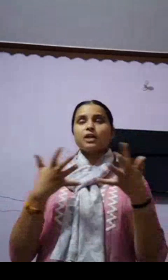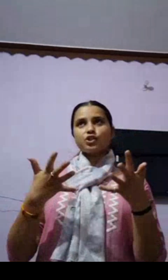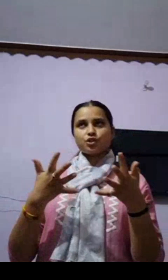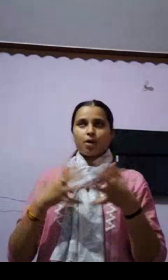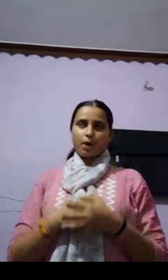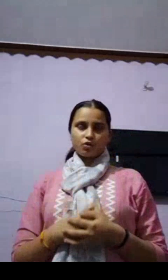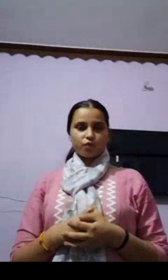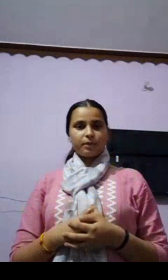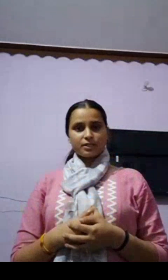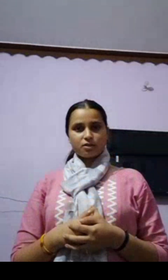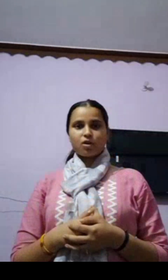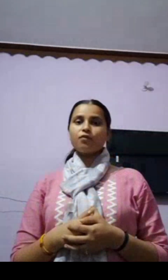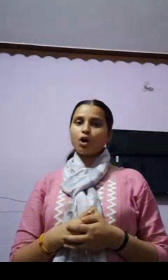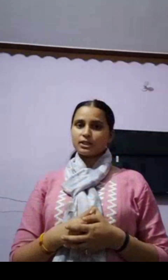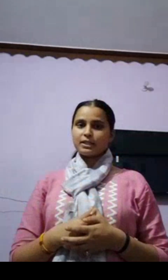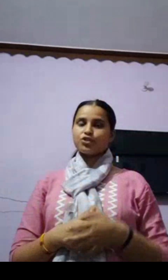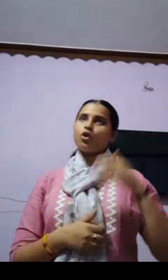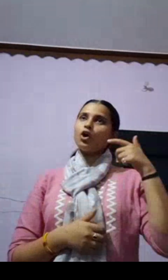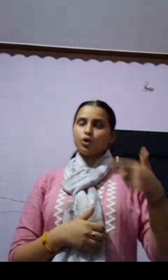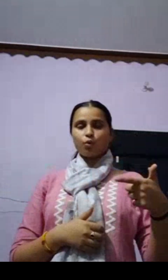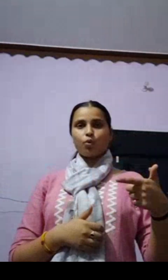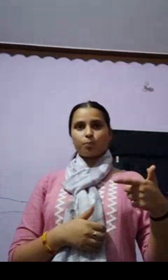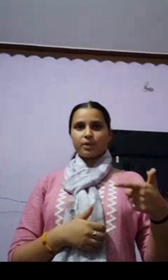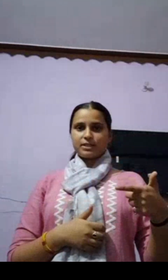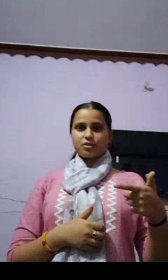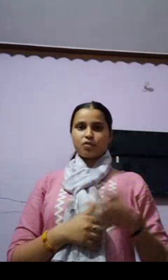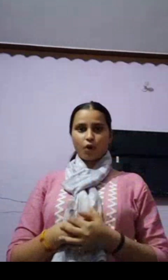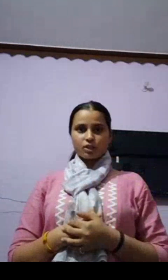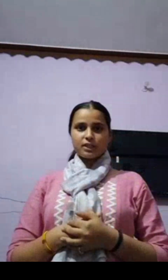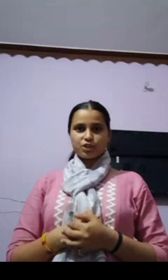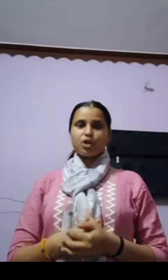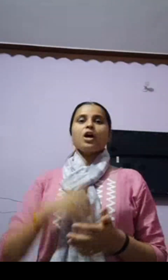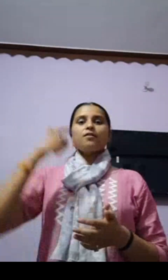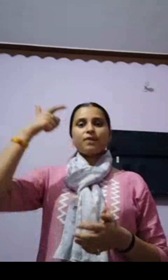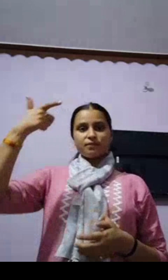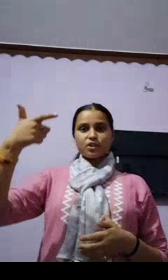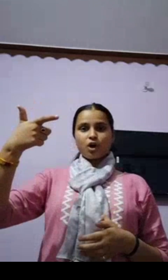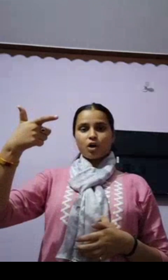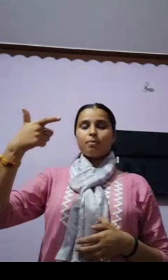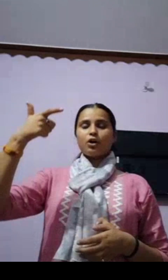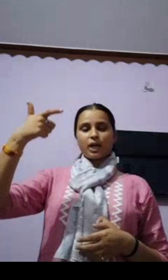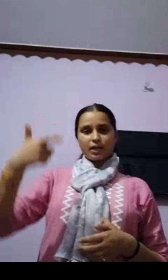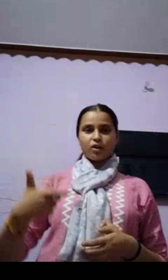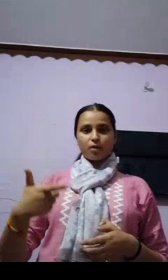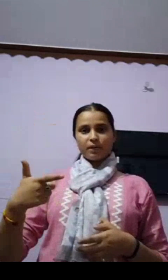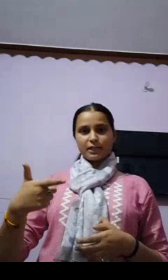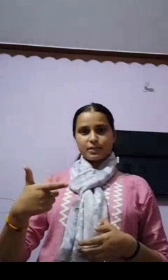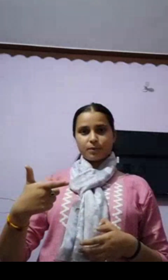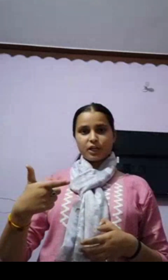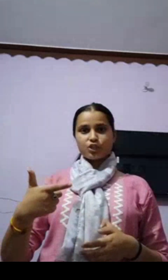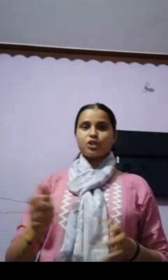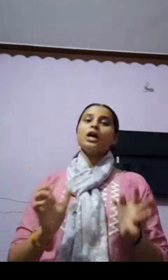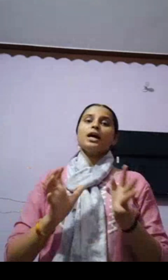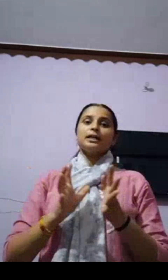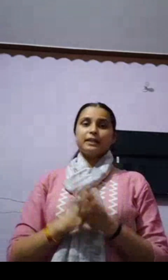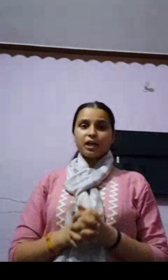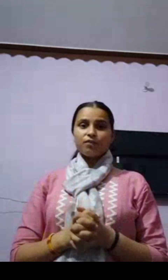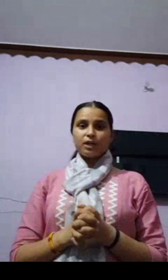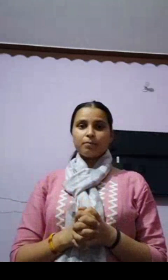such amount of presence of oxygen or no presence of oxygen. When we talk about anaerobic respiration, there will be